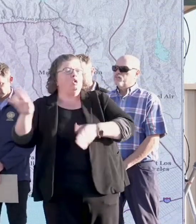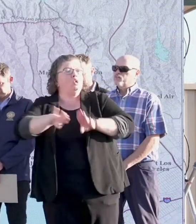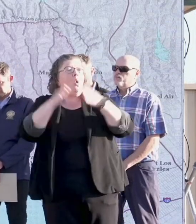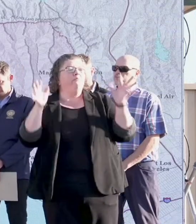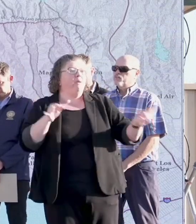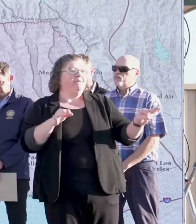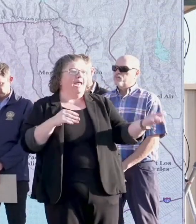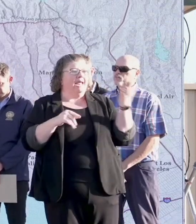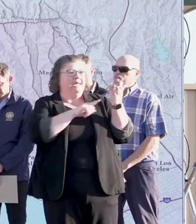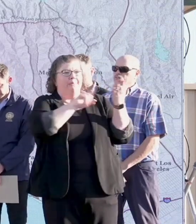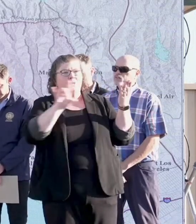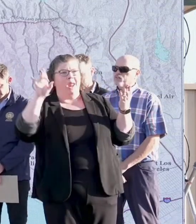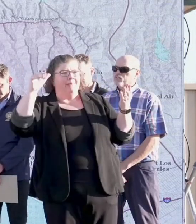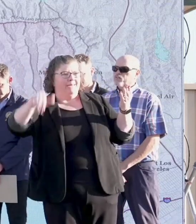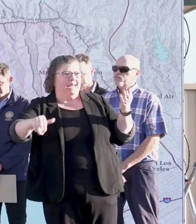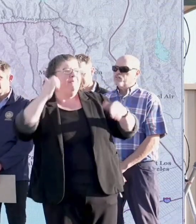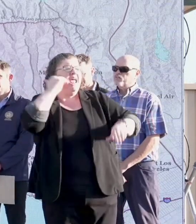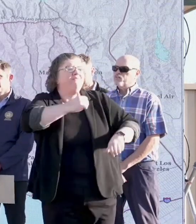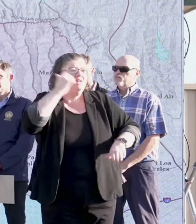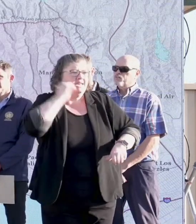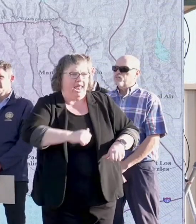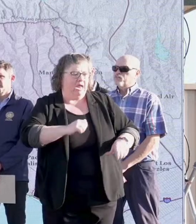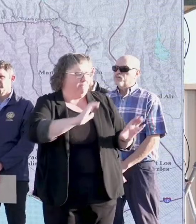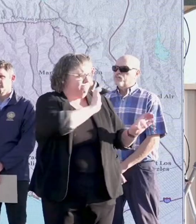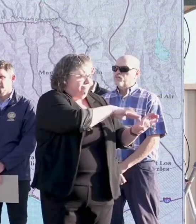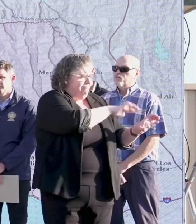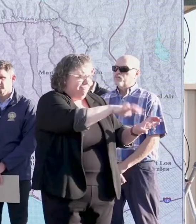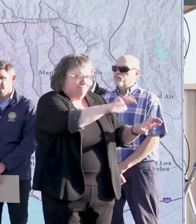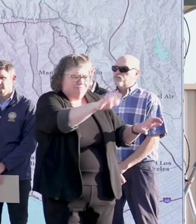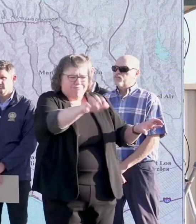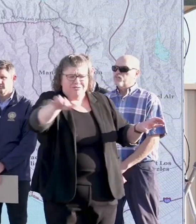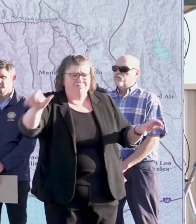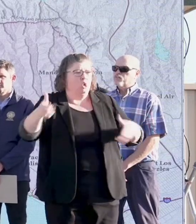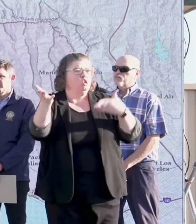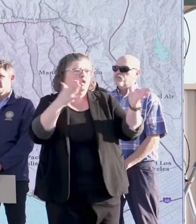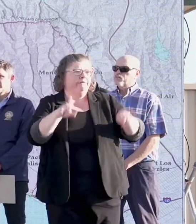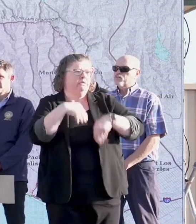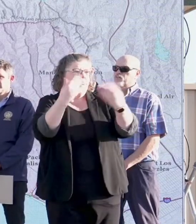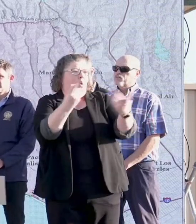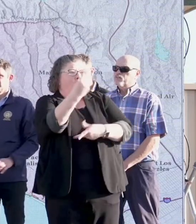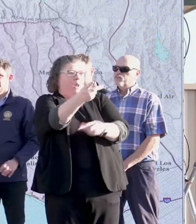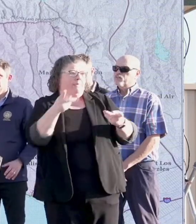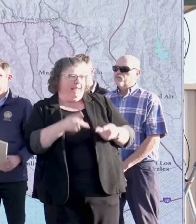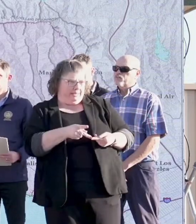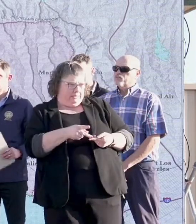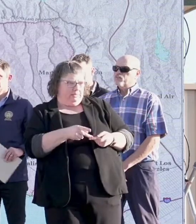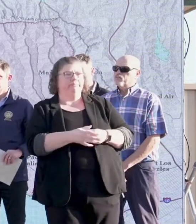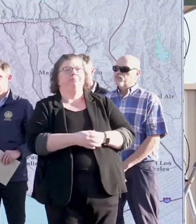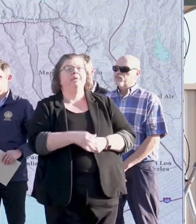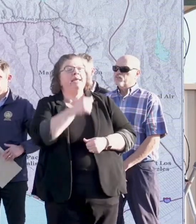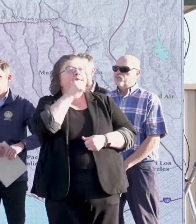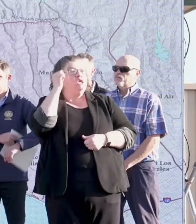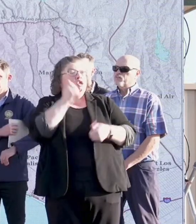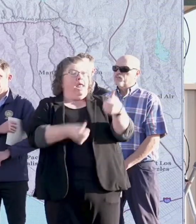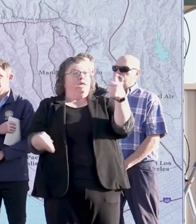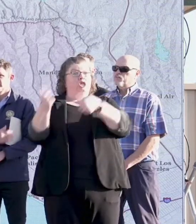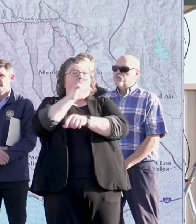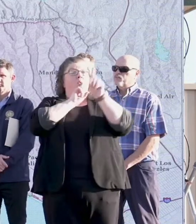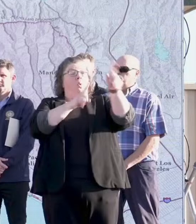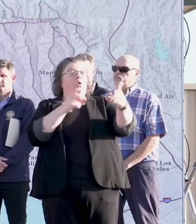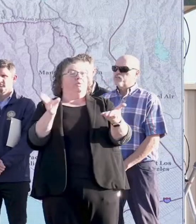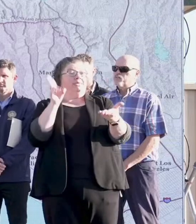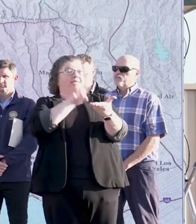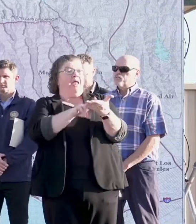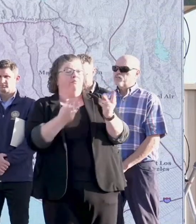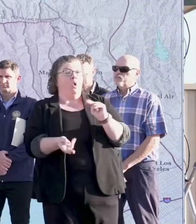p.m. every day. It's a one-stop shop of all these sorts of services. I also just want to point out the executive order that was signed yesterday that's now going to allow for